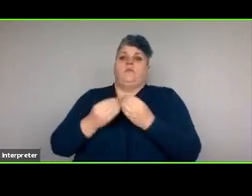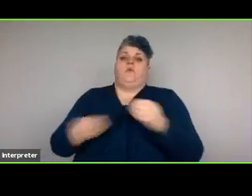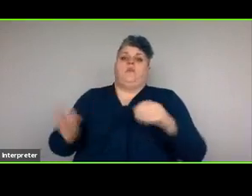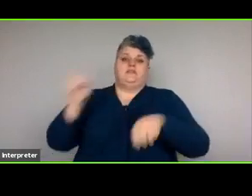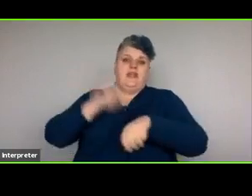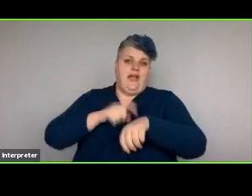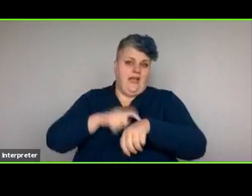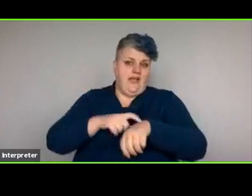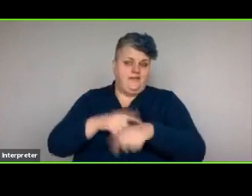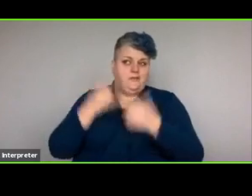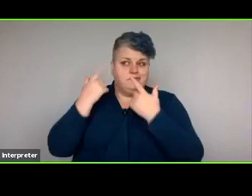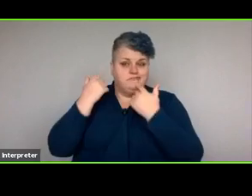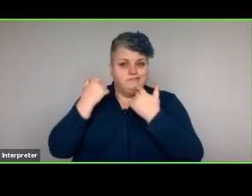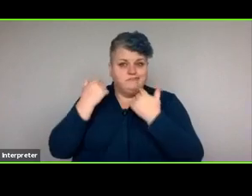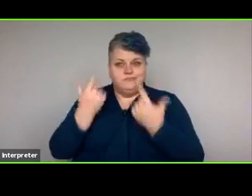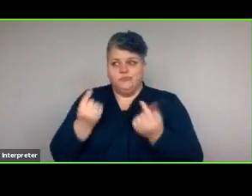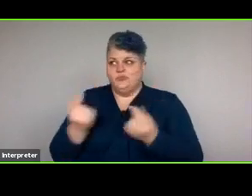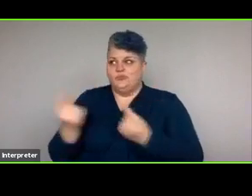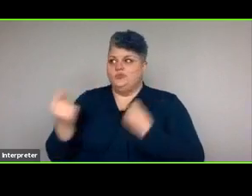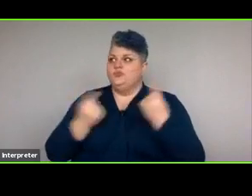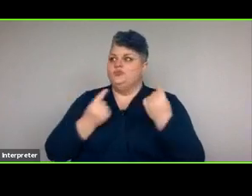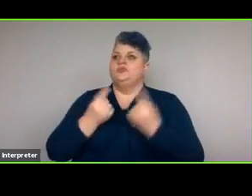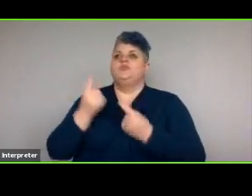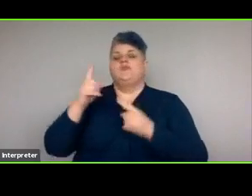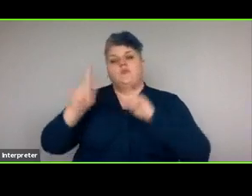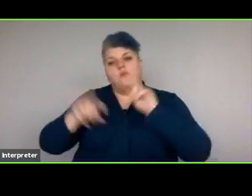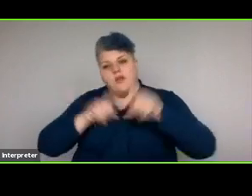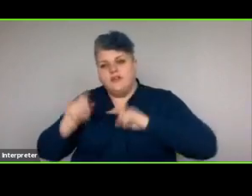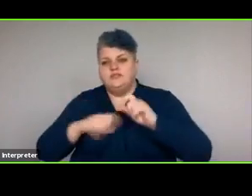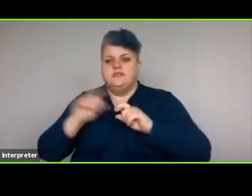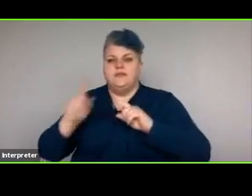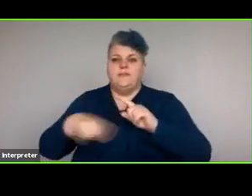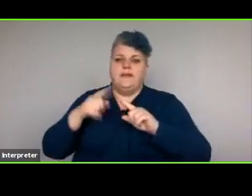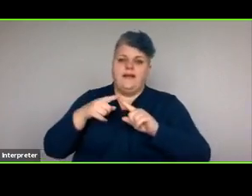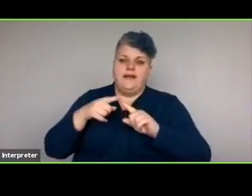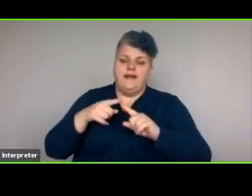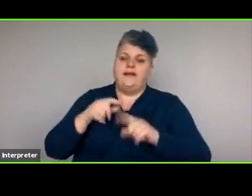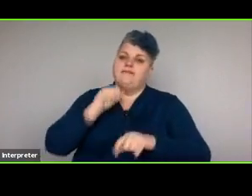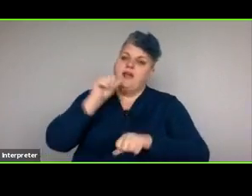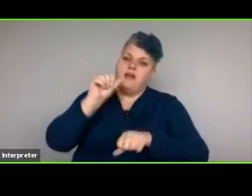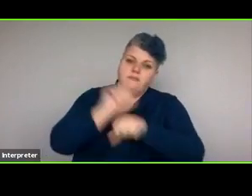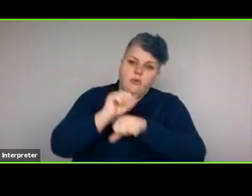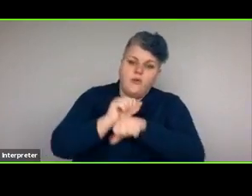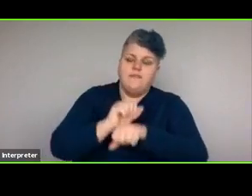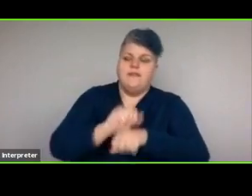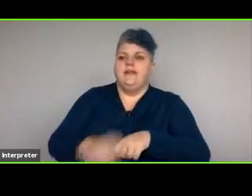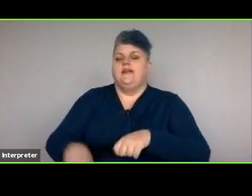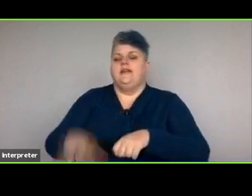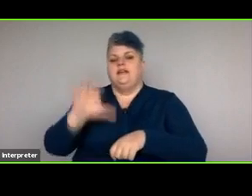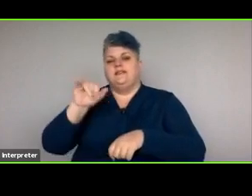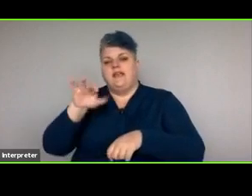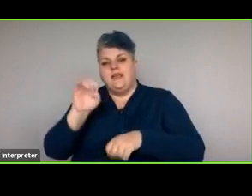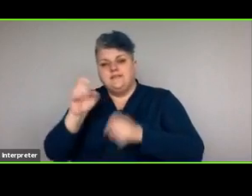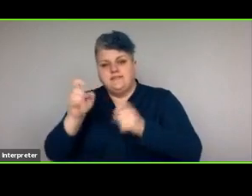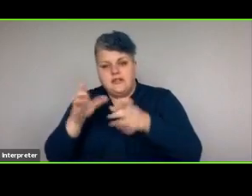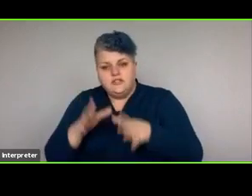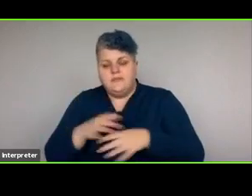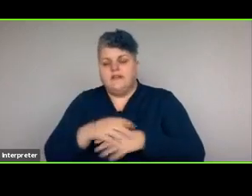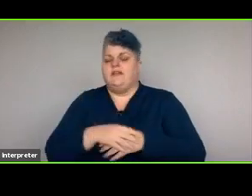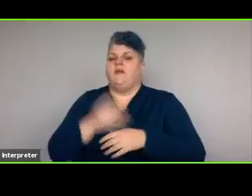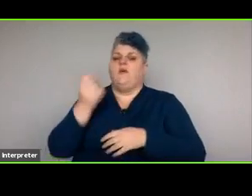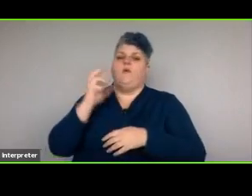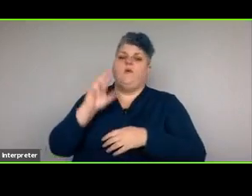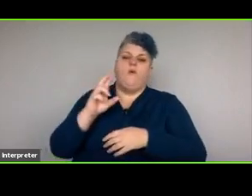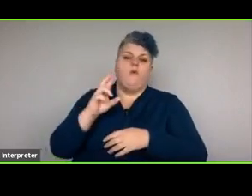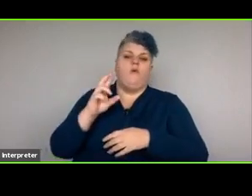do with right now. And so if you have questions about, unemployment or case management or, getting